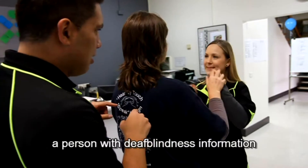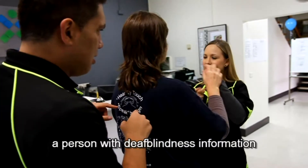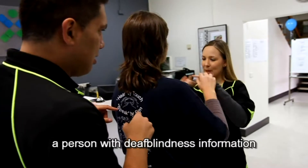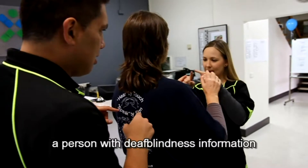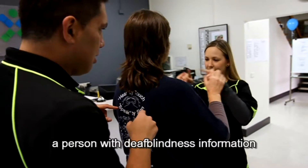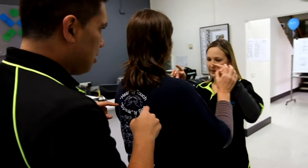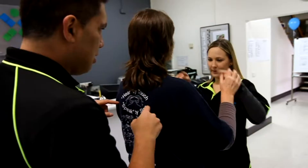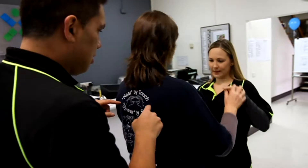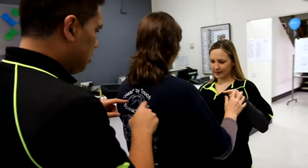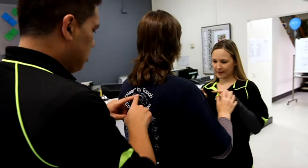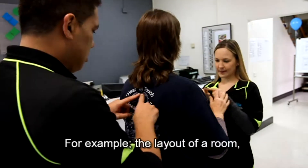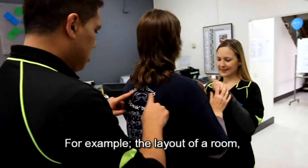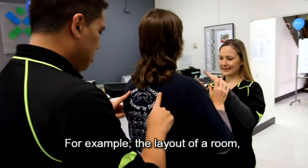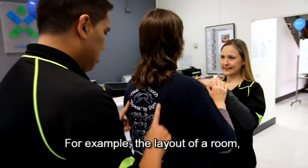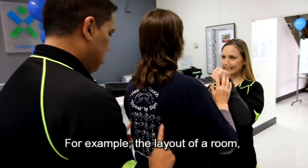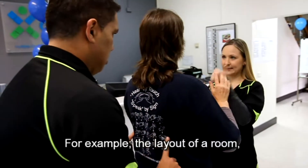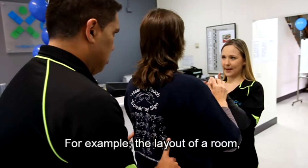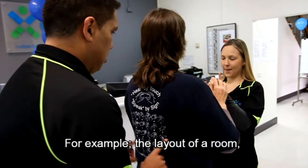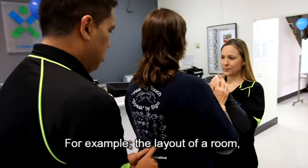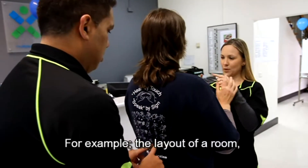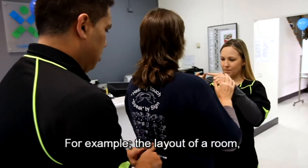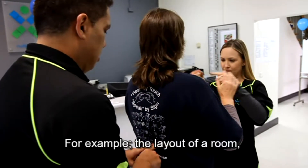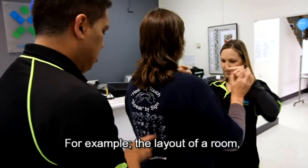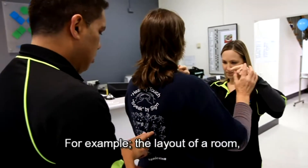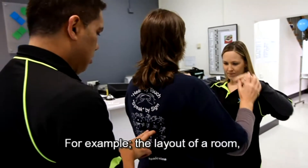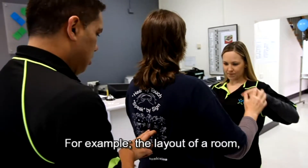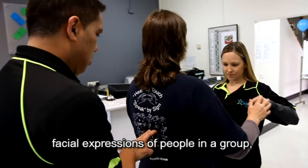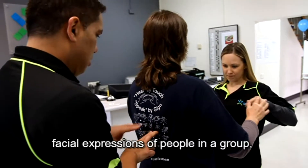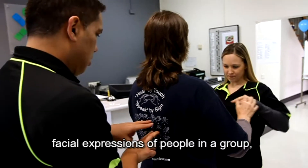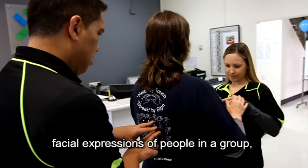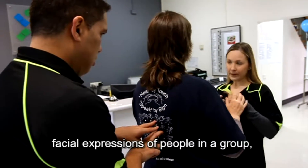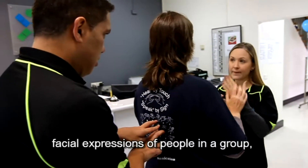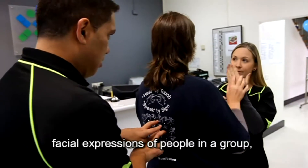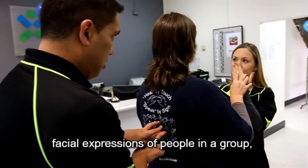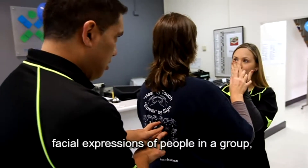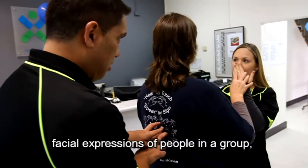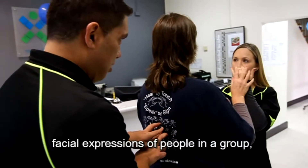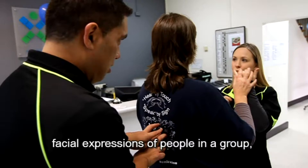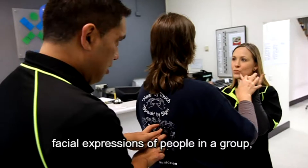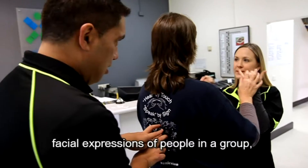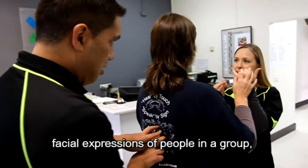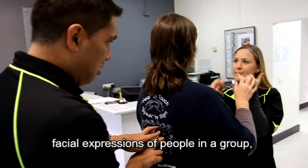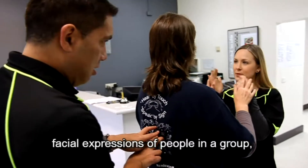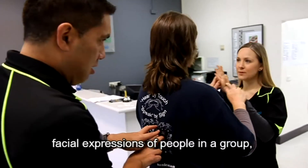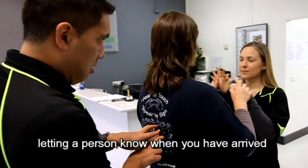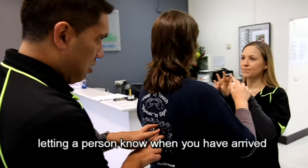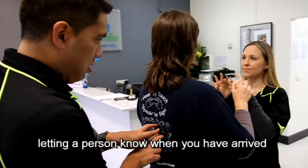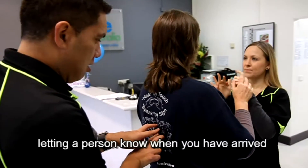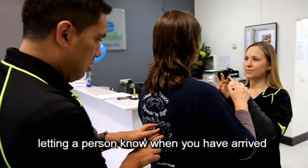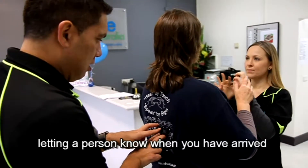information. For example, the layout of a room, facial expressions of people in a group, letting a person know when